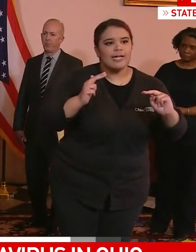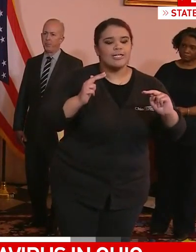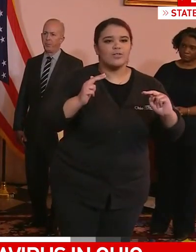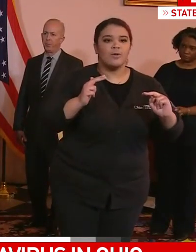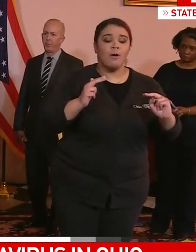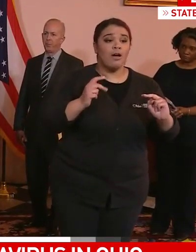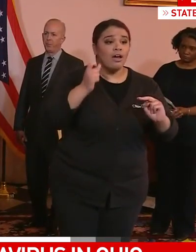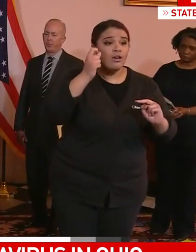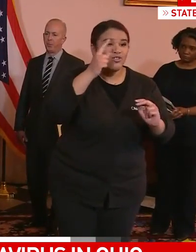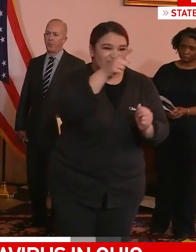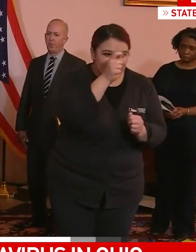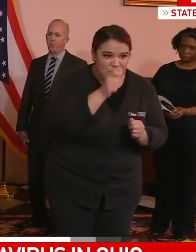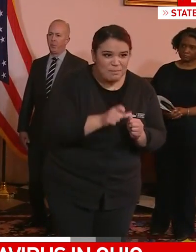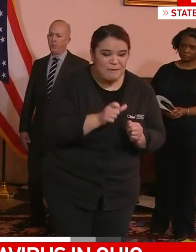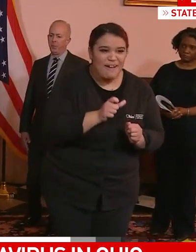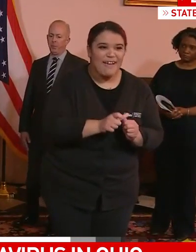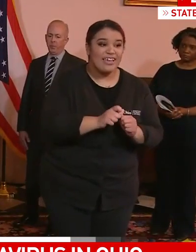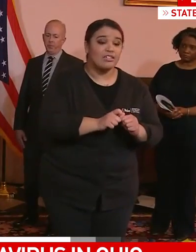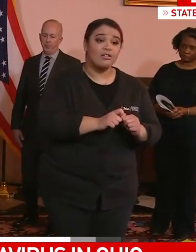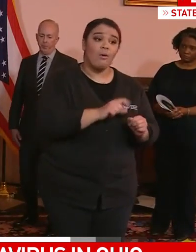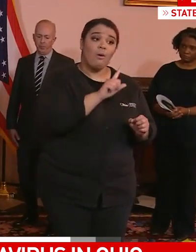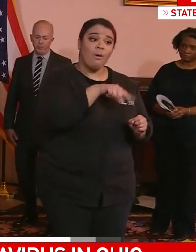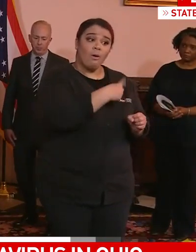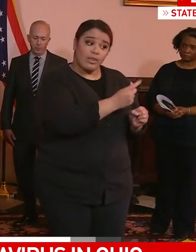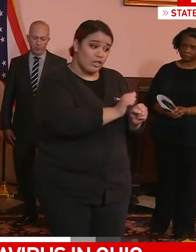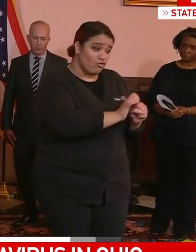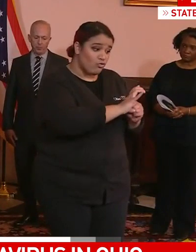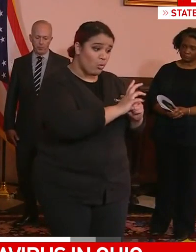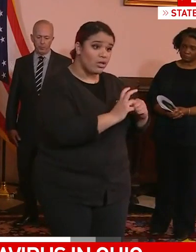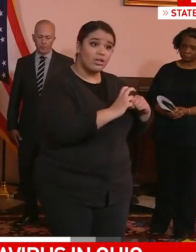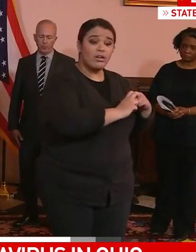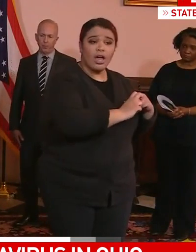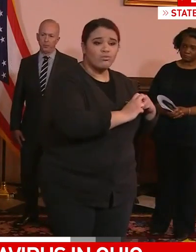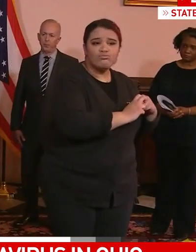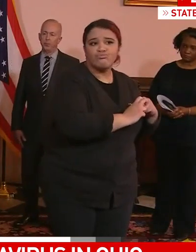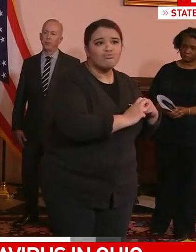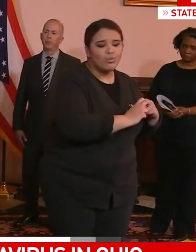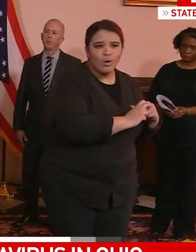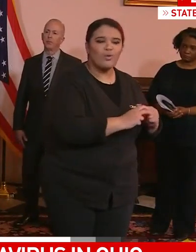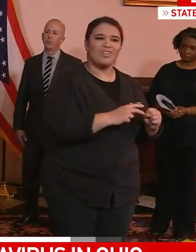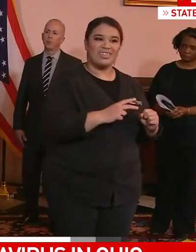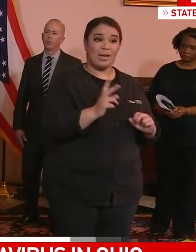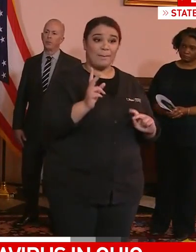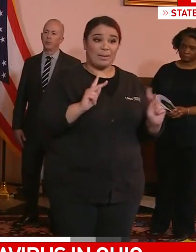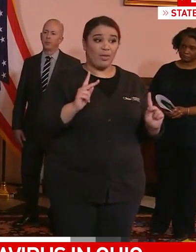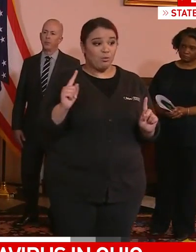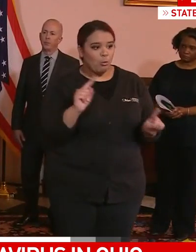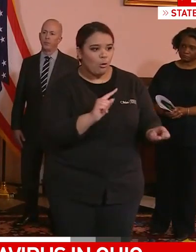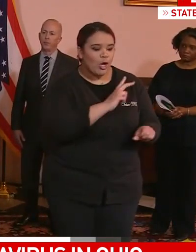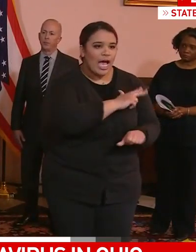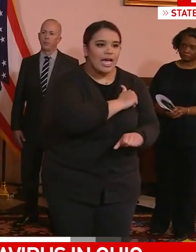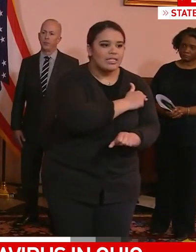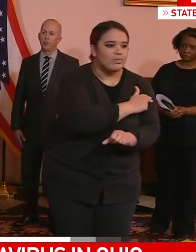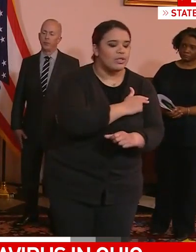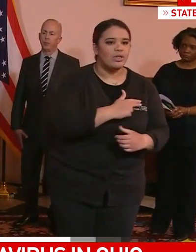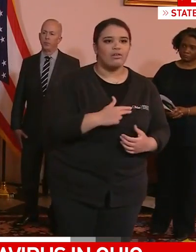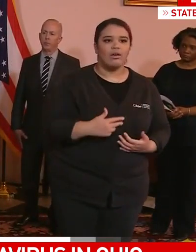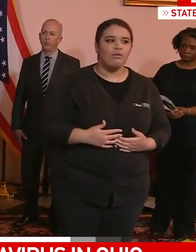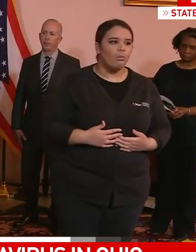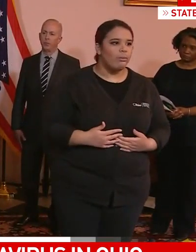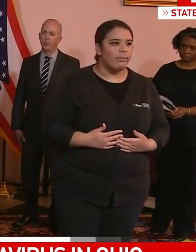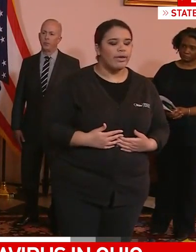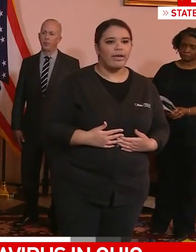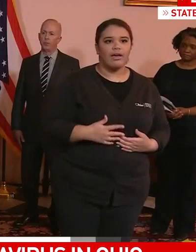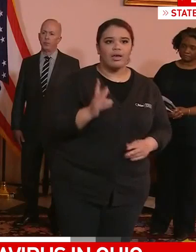birth, or if we get in a car accident, or if we have a heart attack or a stroke. And it's more than the hospitals. We're keeping the